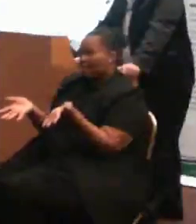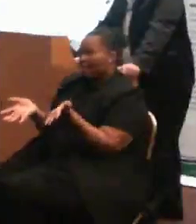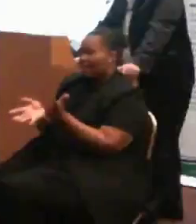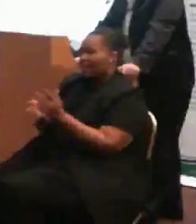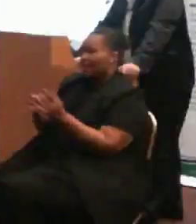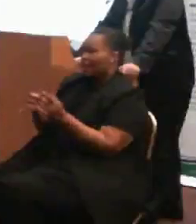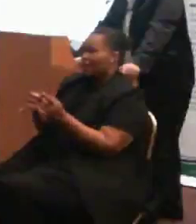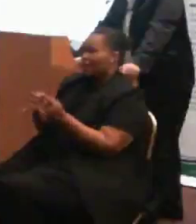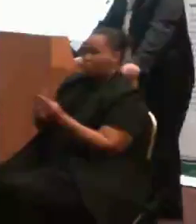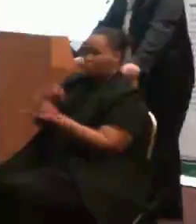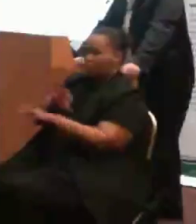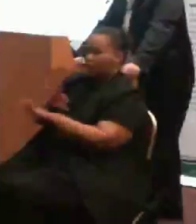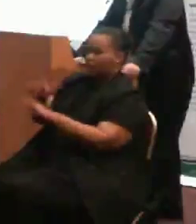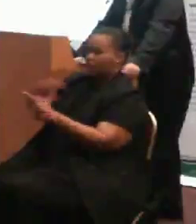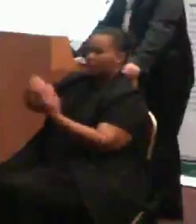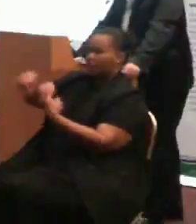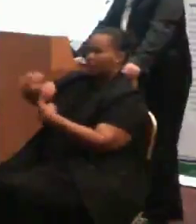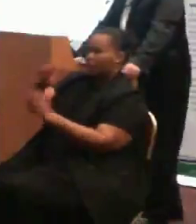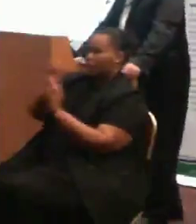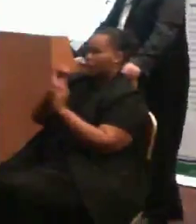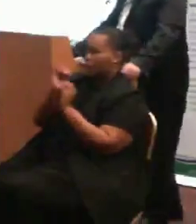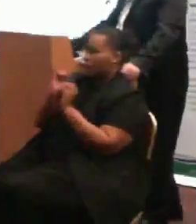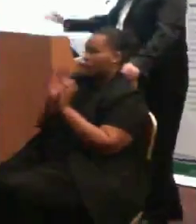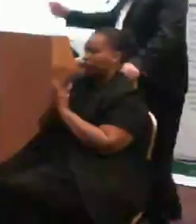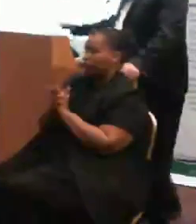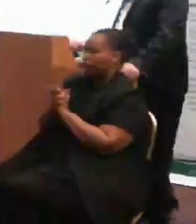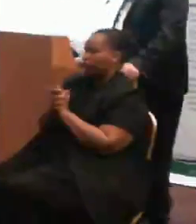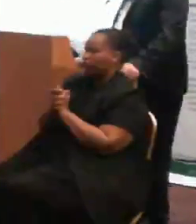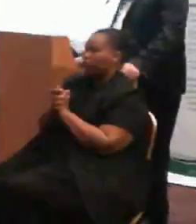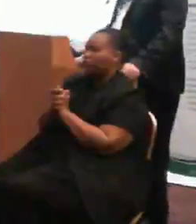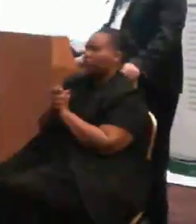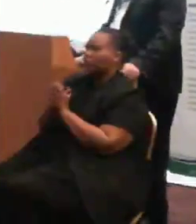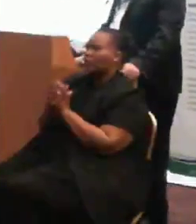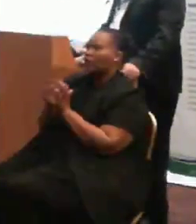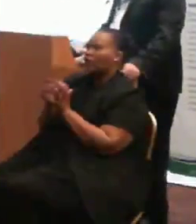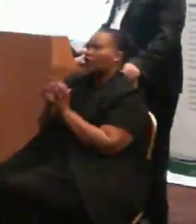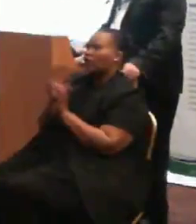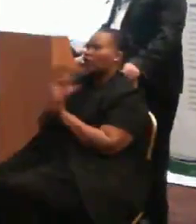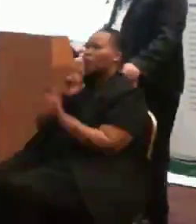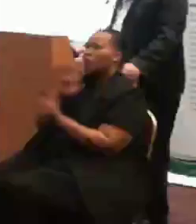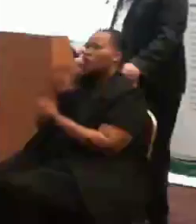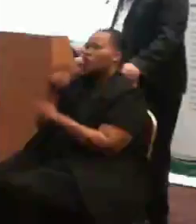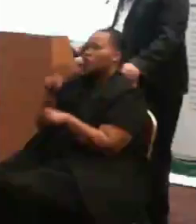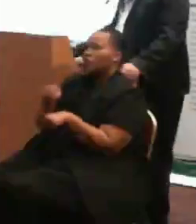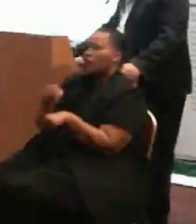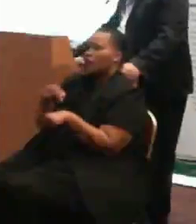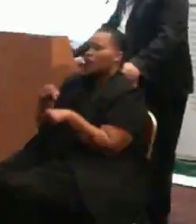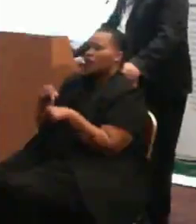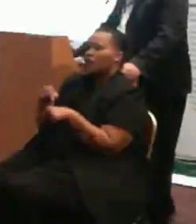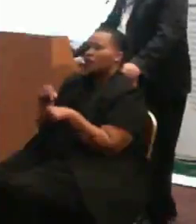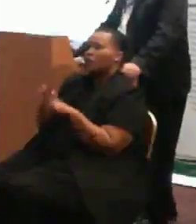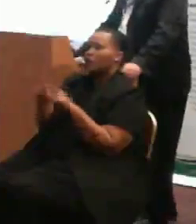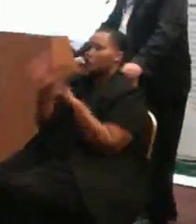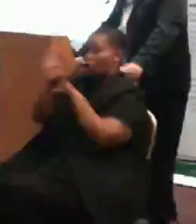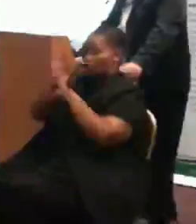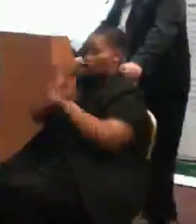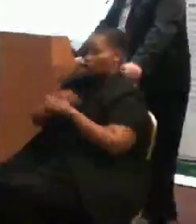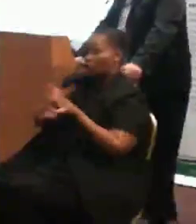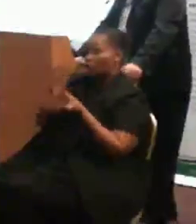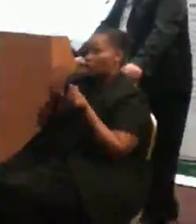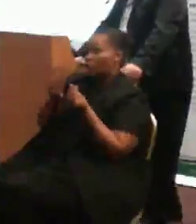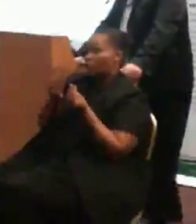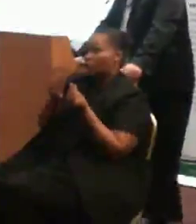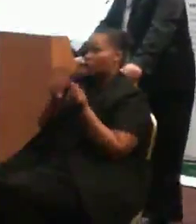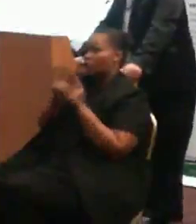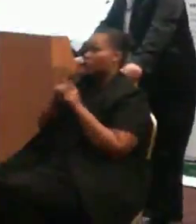strategy. Okay, and the outcome of the Wise Men report, I believe, was published today in the Business Day. I'll get that tonight when I get to Joburg. But